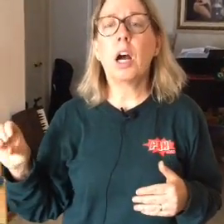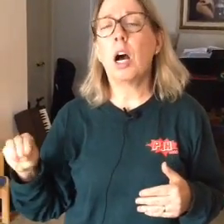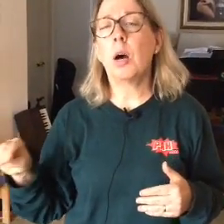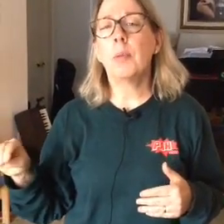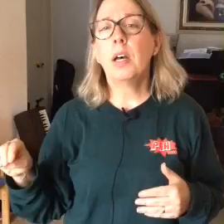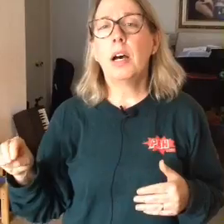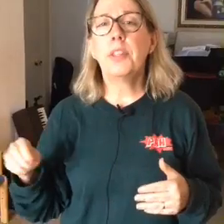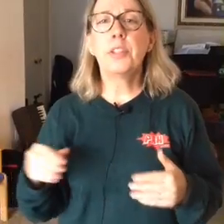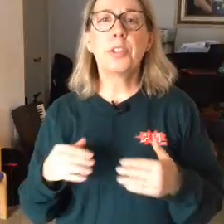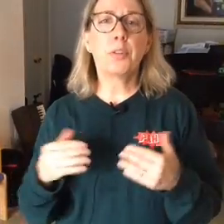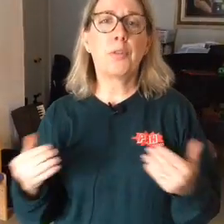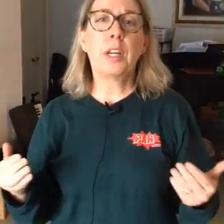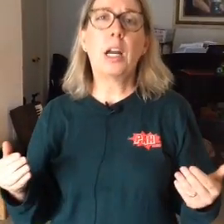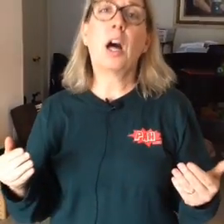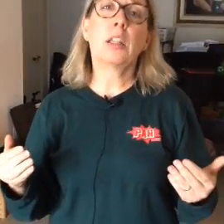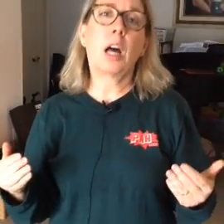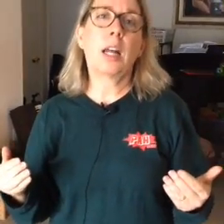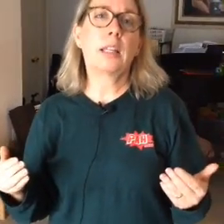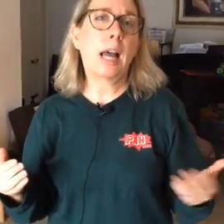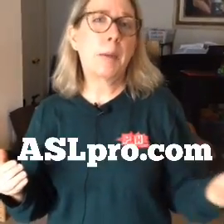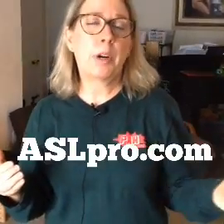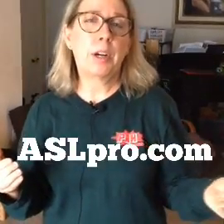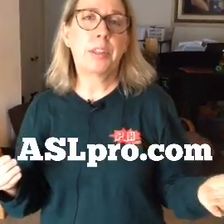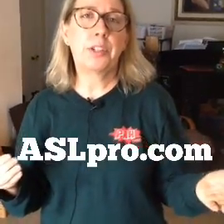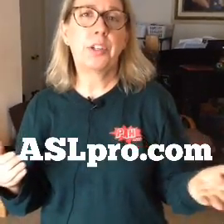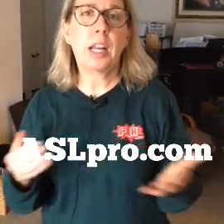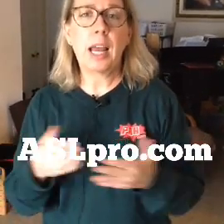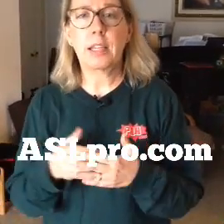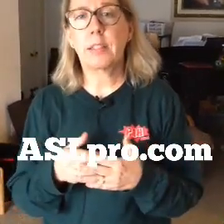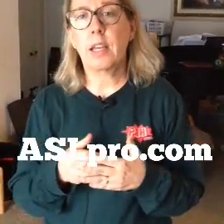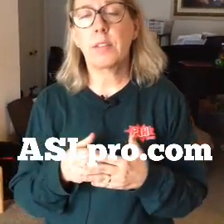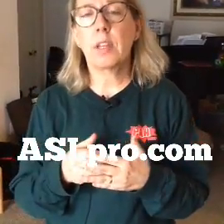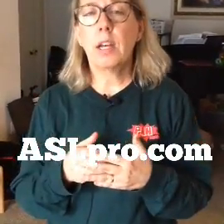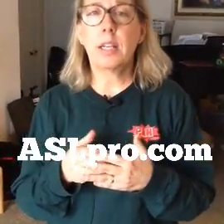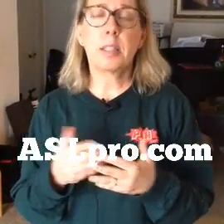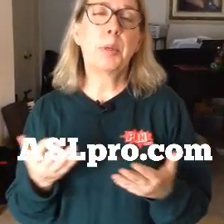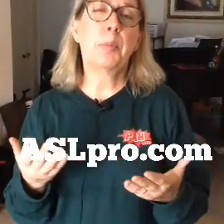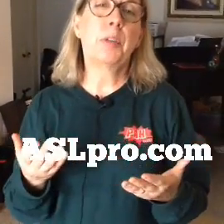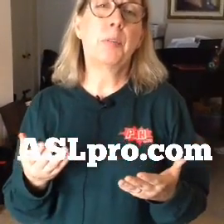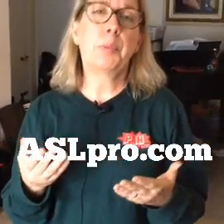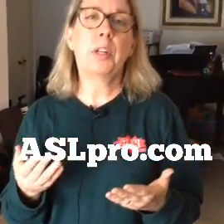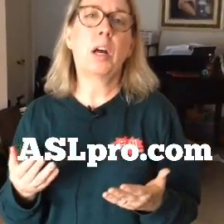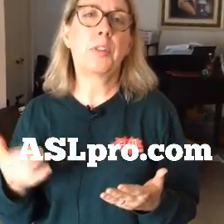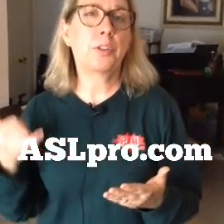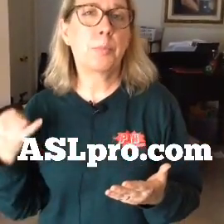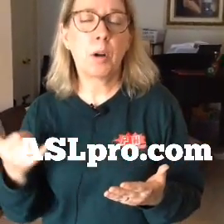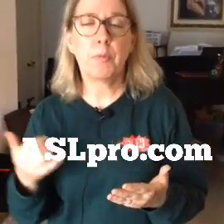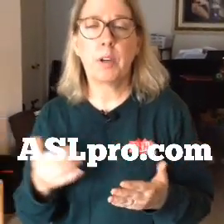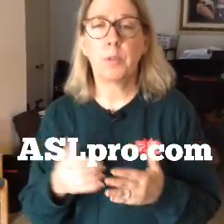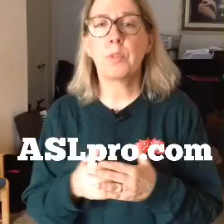aslpro.com. This is a free online library that you can access. Some people even put it on their smartphones.